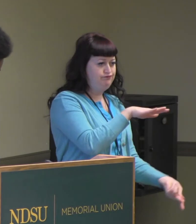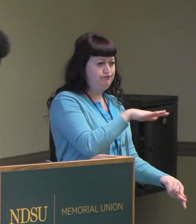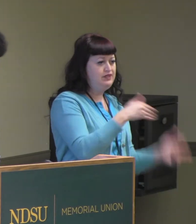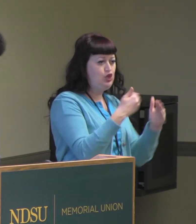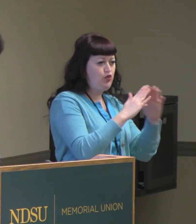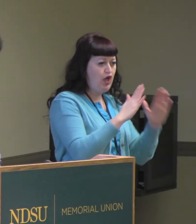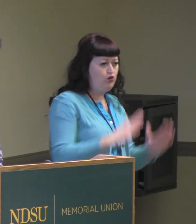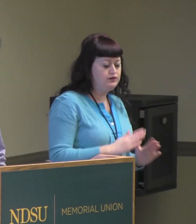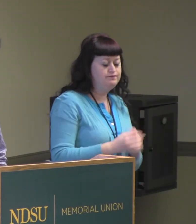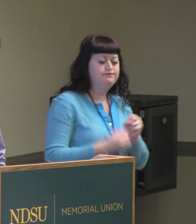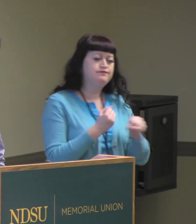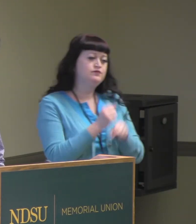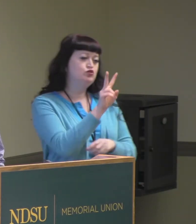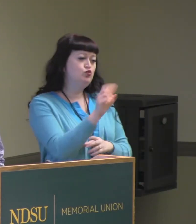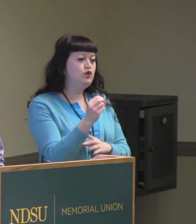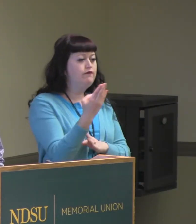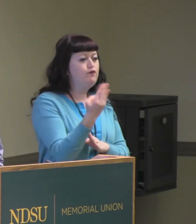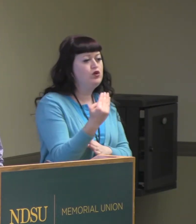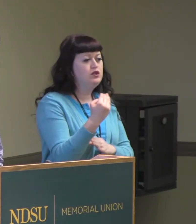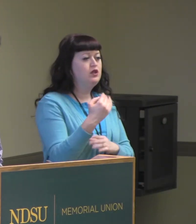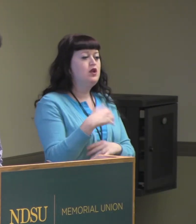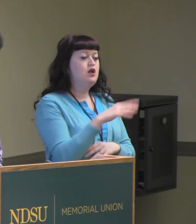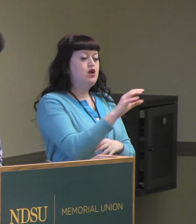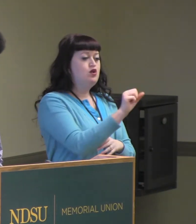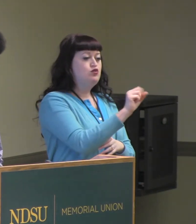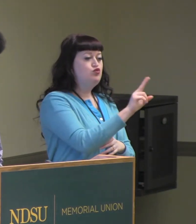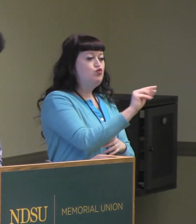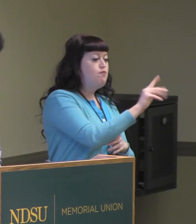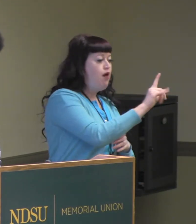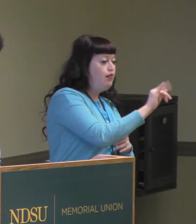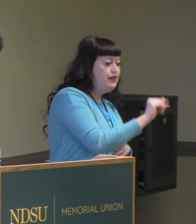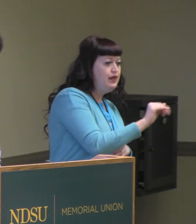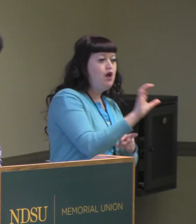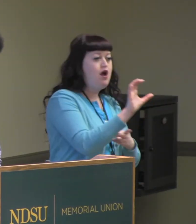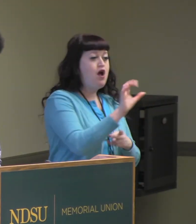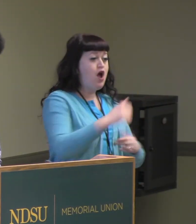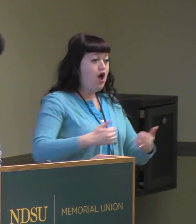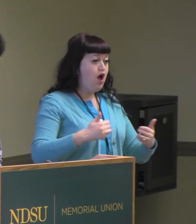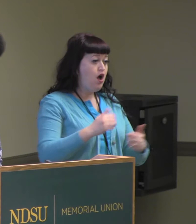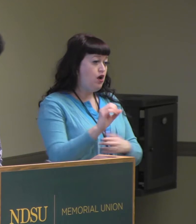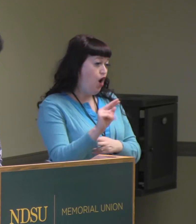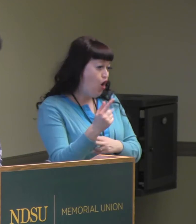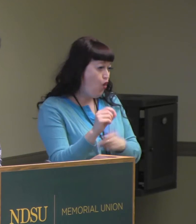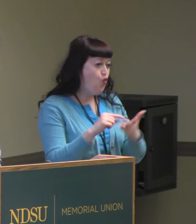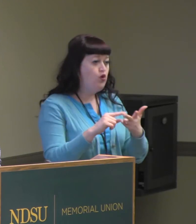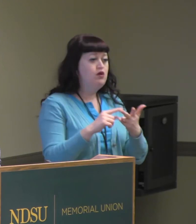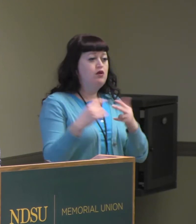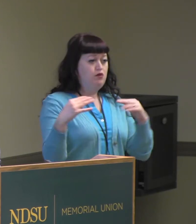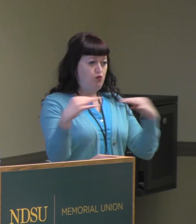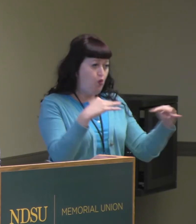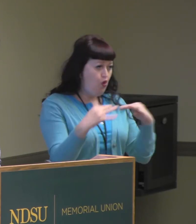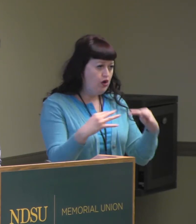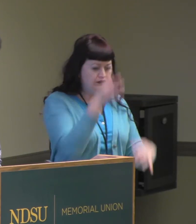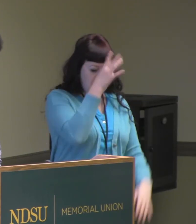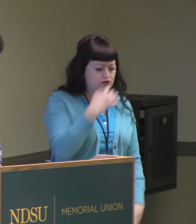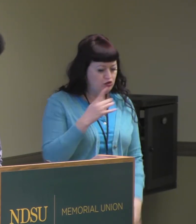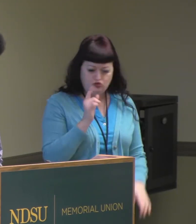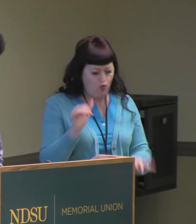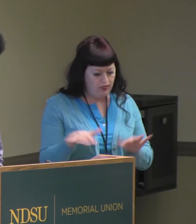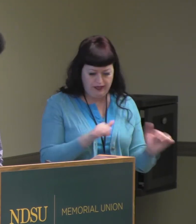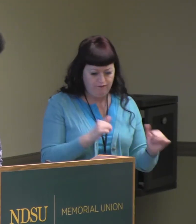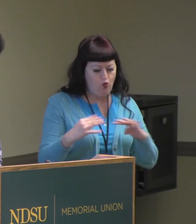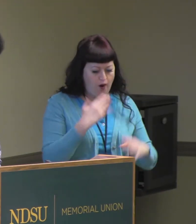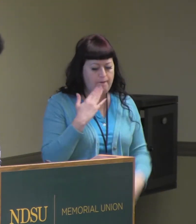In 2014, there was war between Somalia, Sudan, Congo, and Turkana. My dad told me, don't go anywhere because the war is really